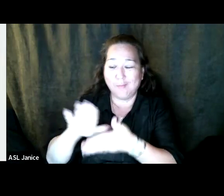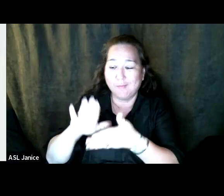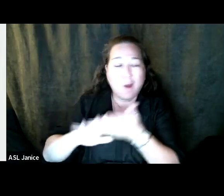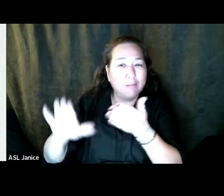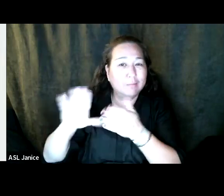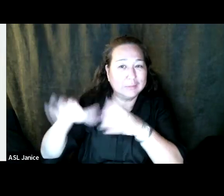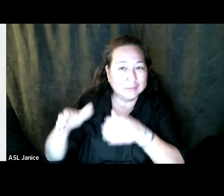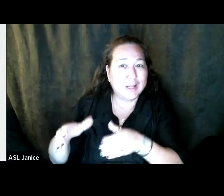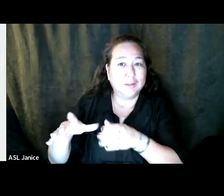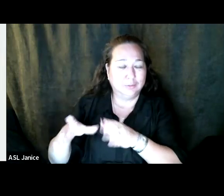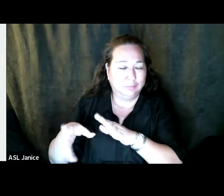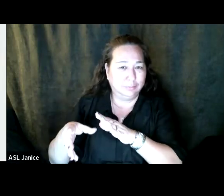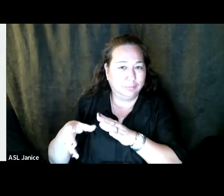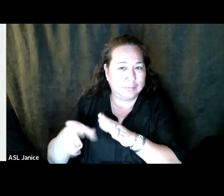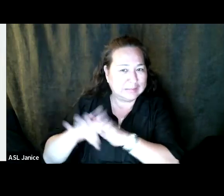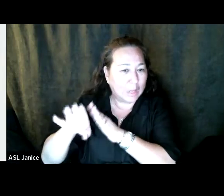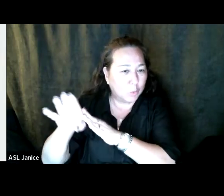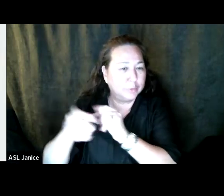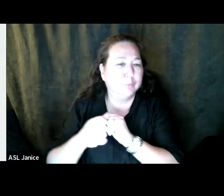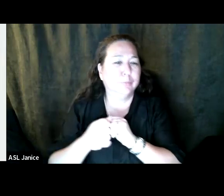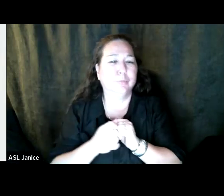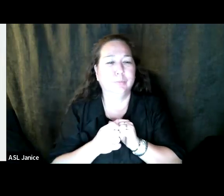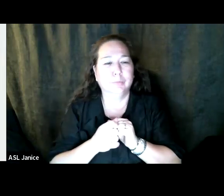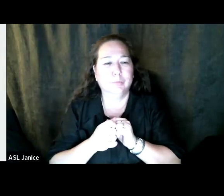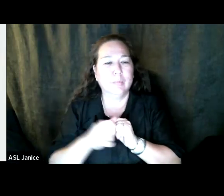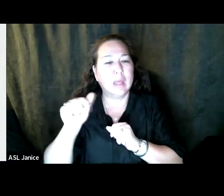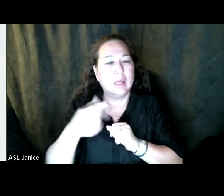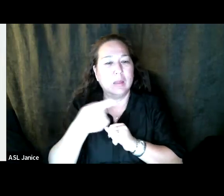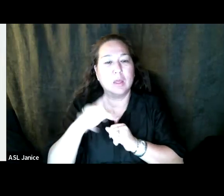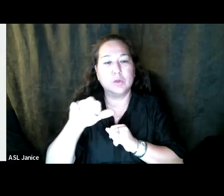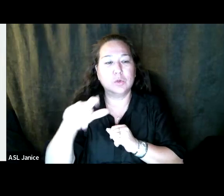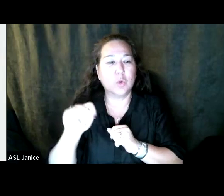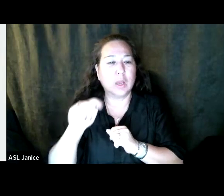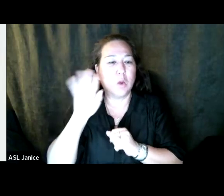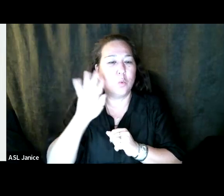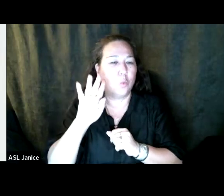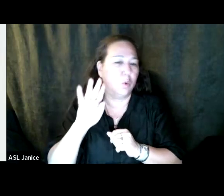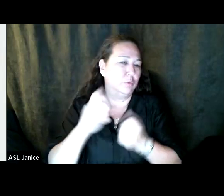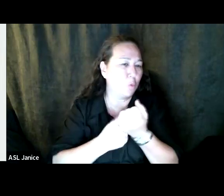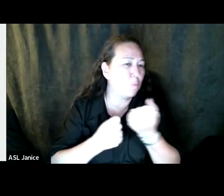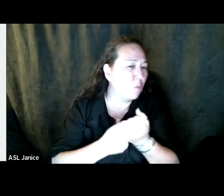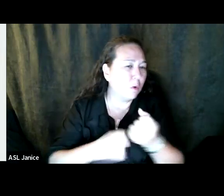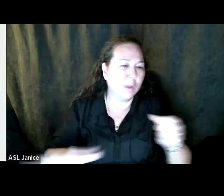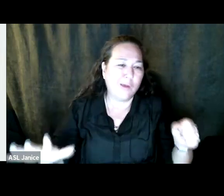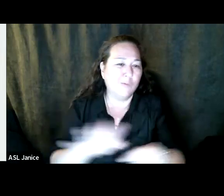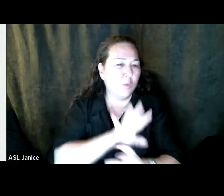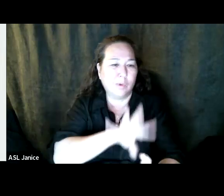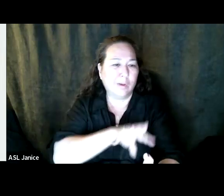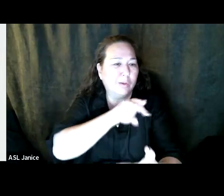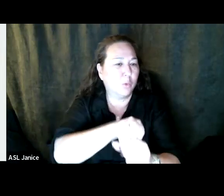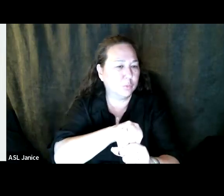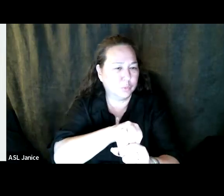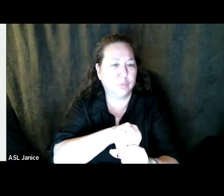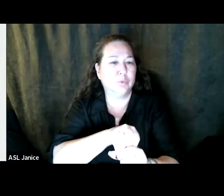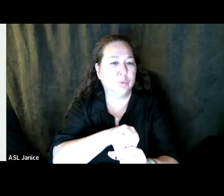with co-teaching and interventionists to support ELA, math, and science, especially in grades 9